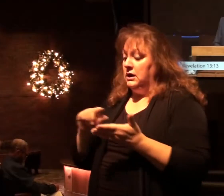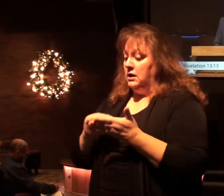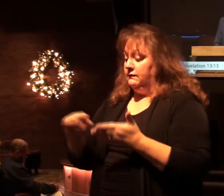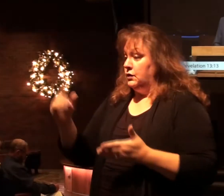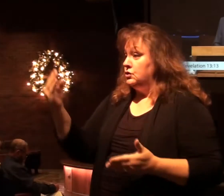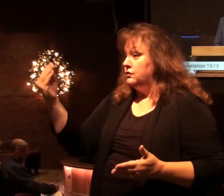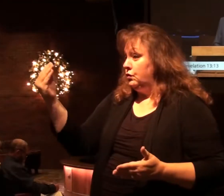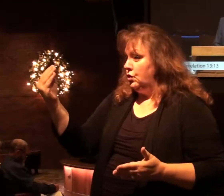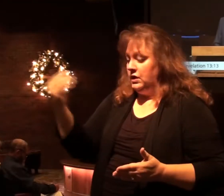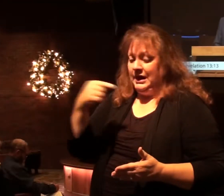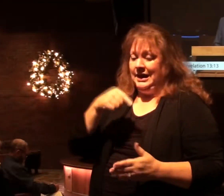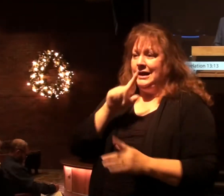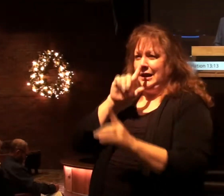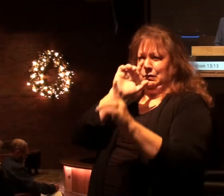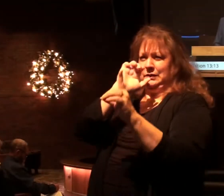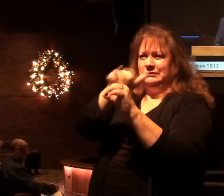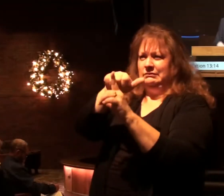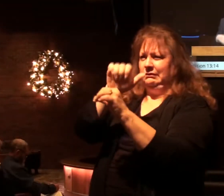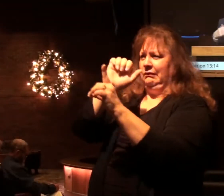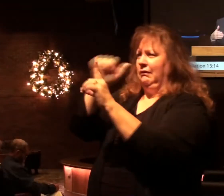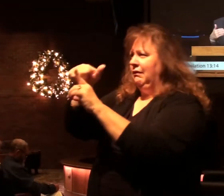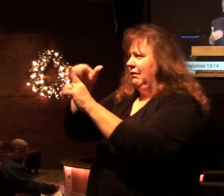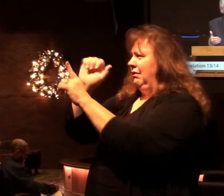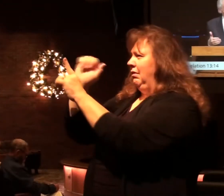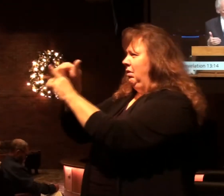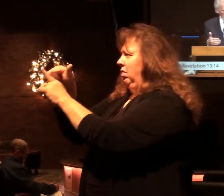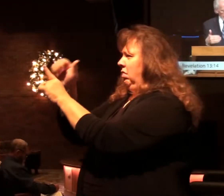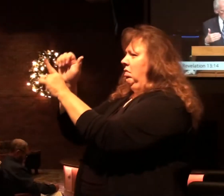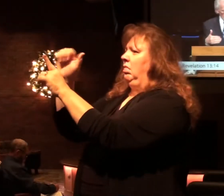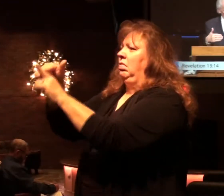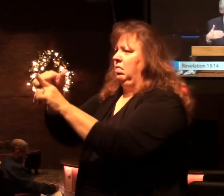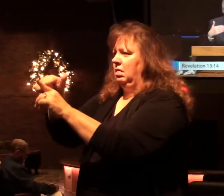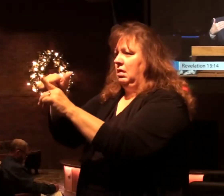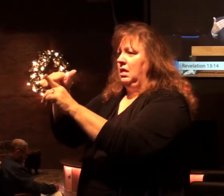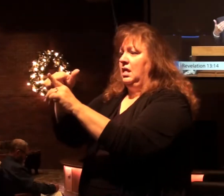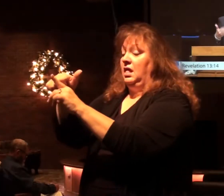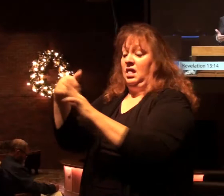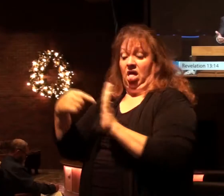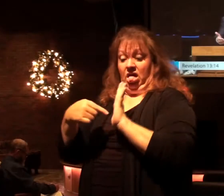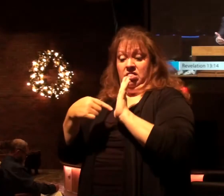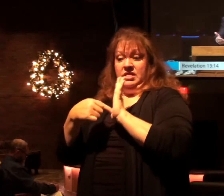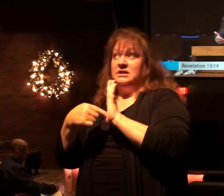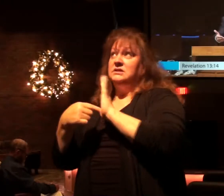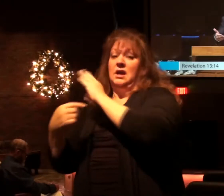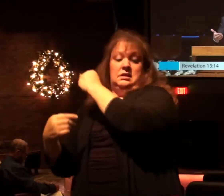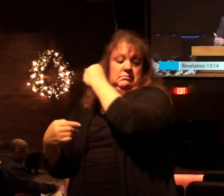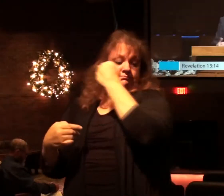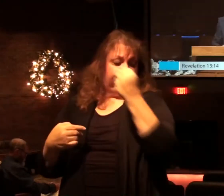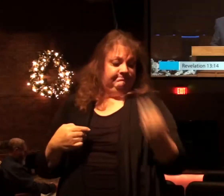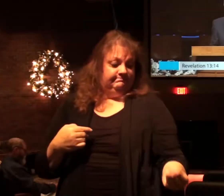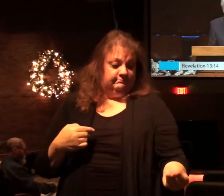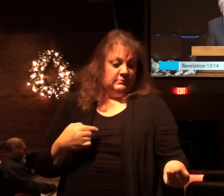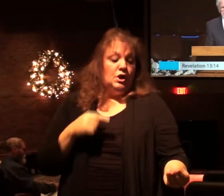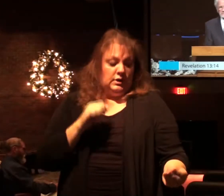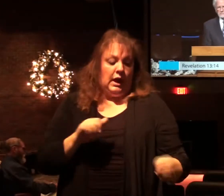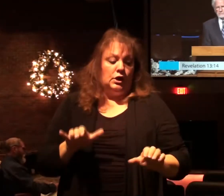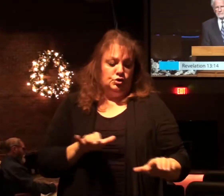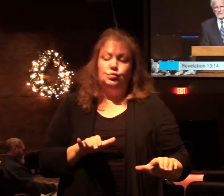14, he deceives those who dwell on the earth because of the signs which it was given to him to